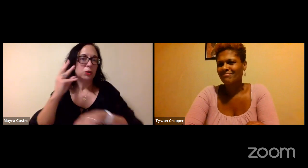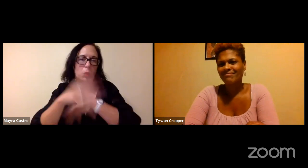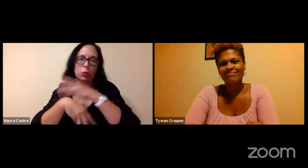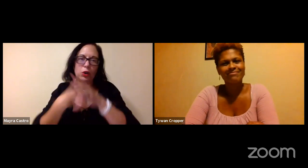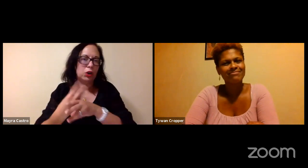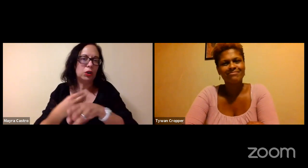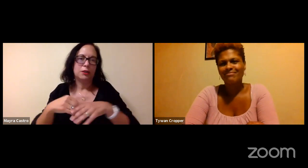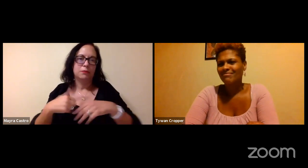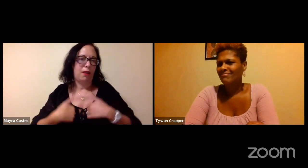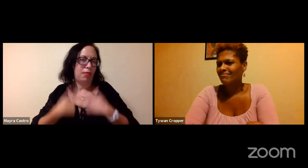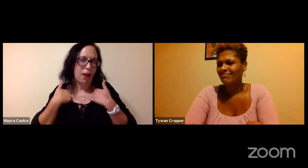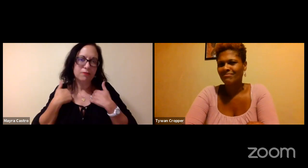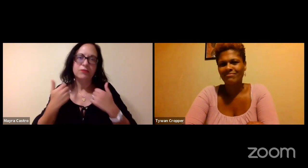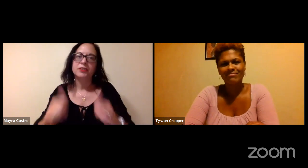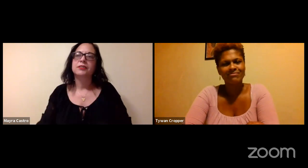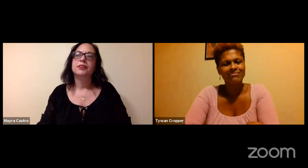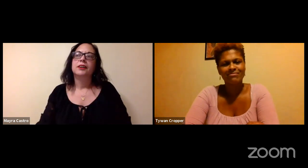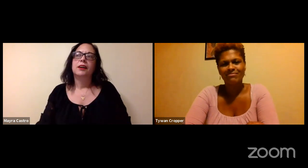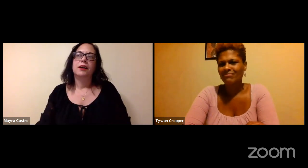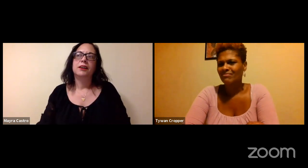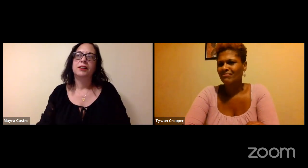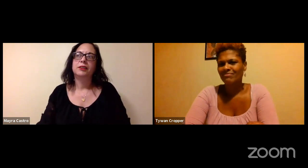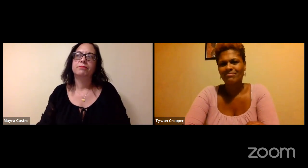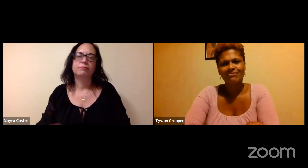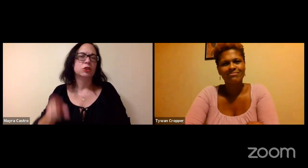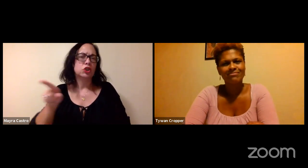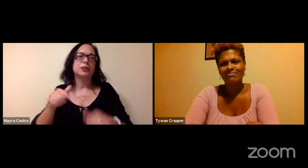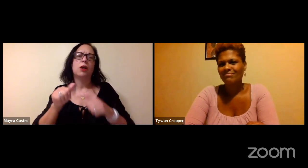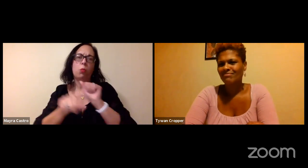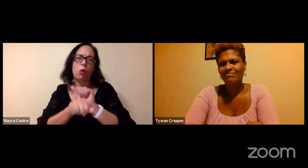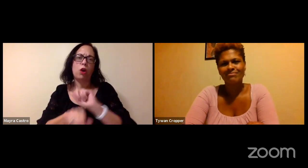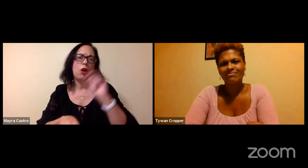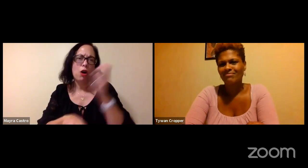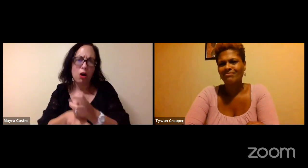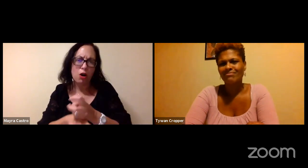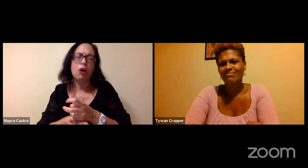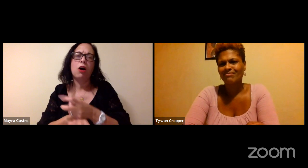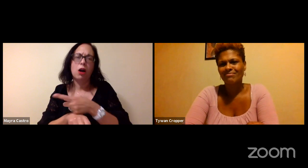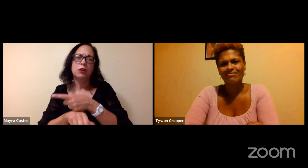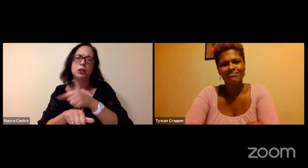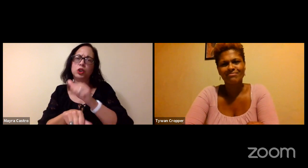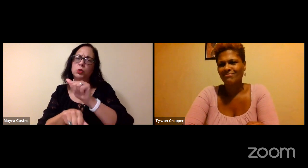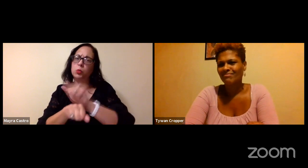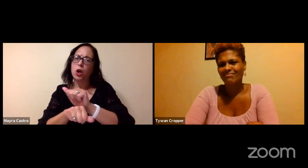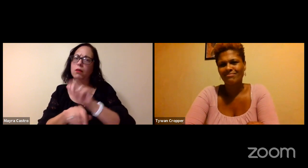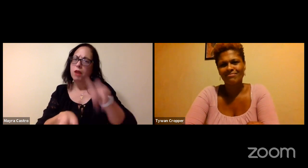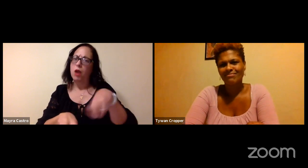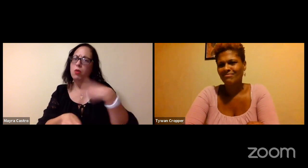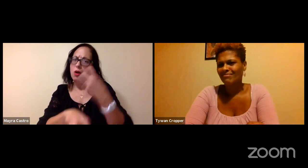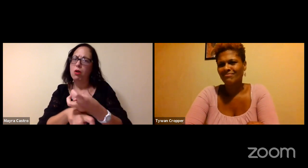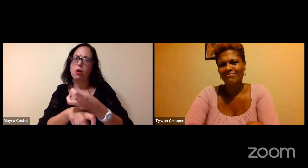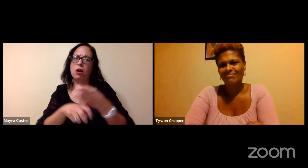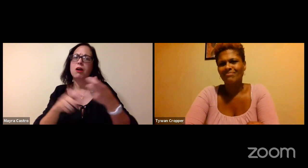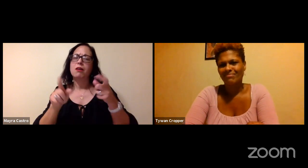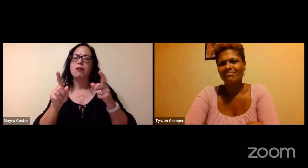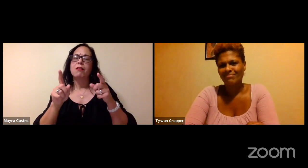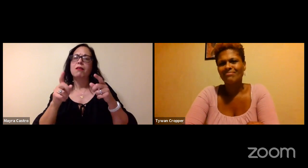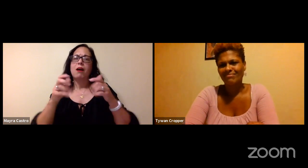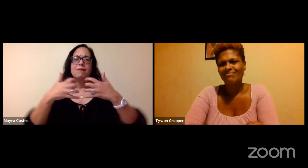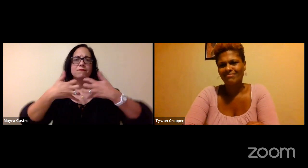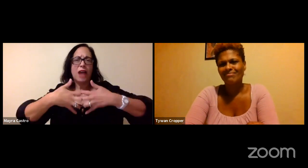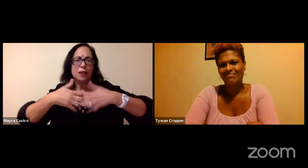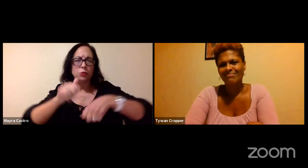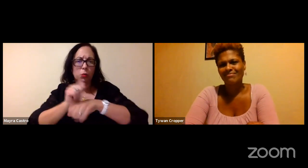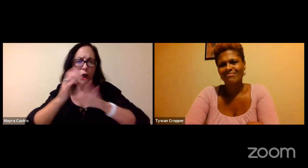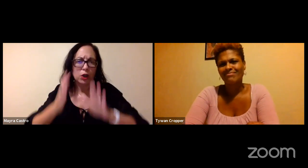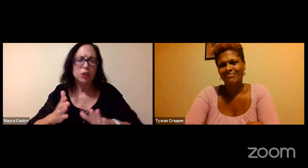how wonderful my mother was. I think she was the heart and soul to our family. I think my brothers and sisters would agree with that. She